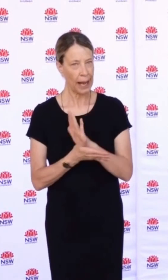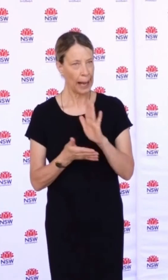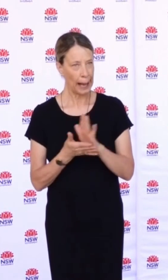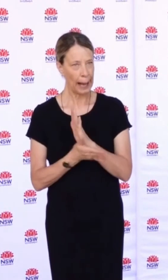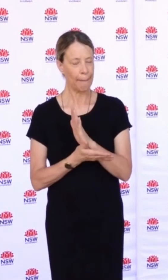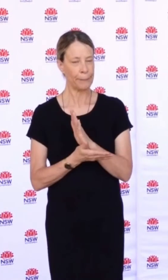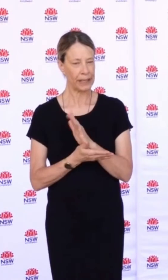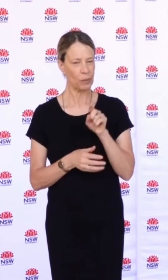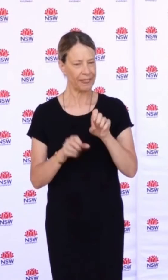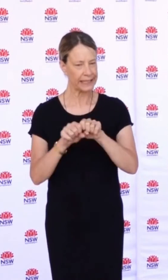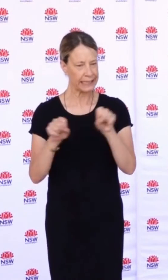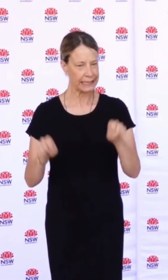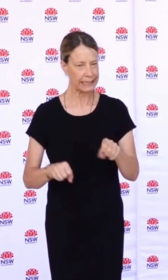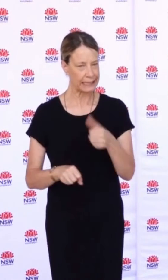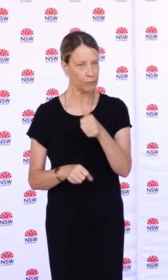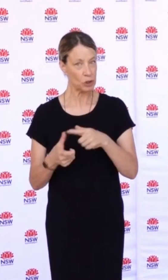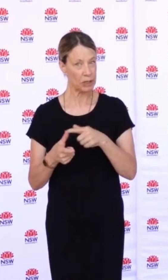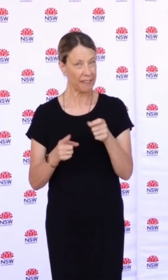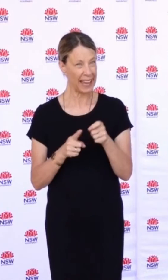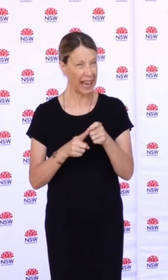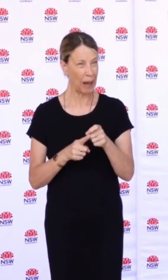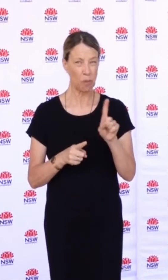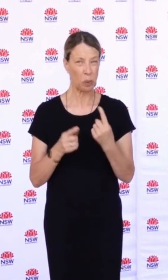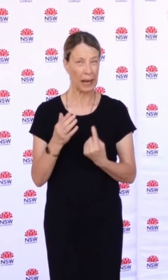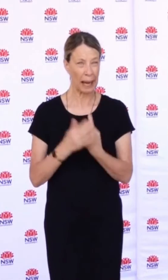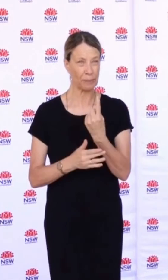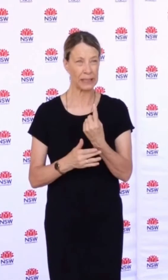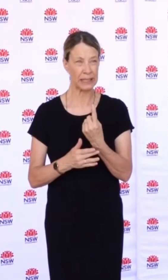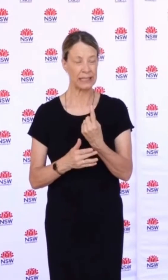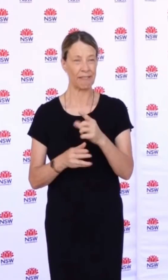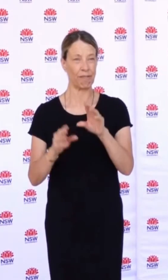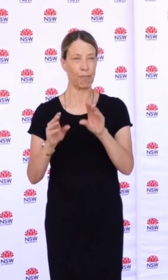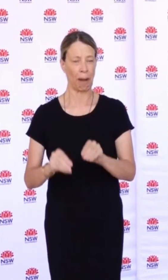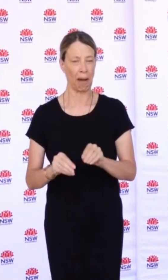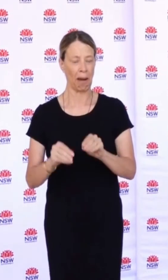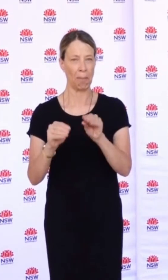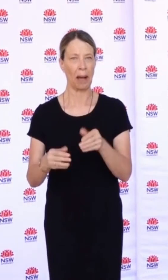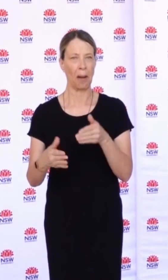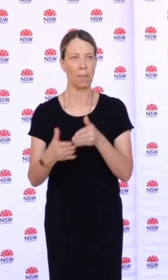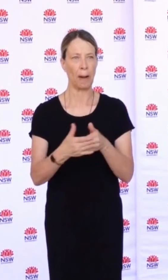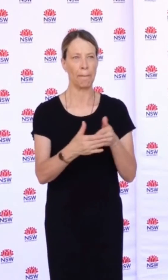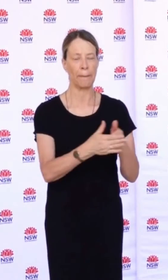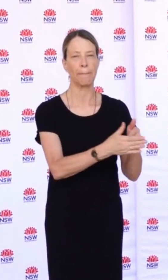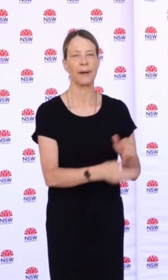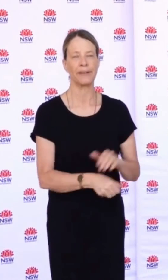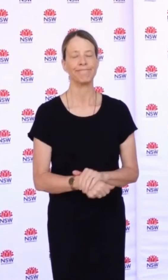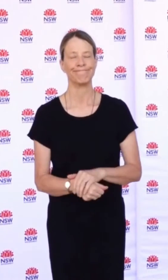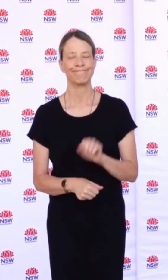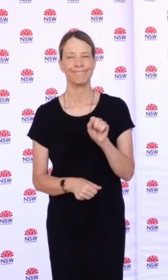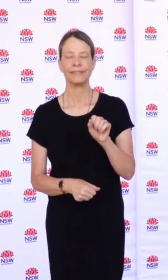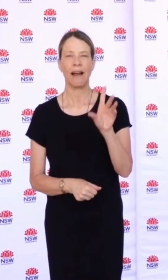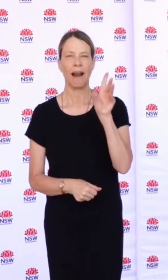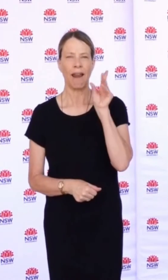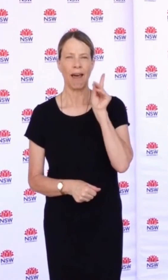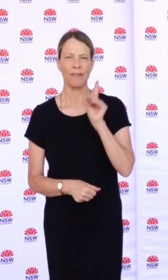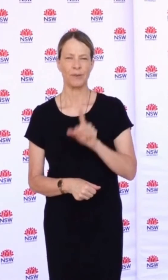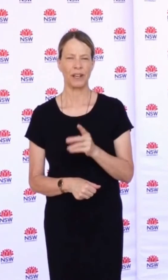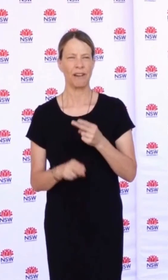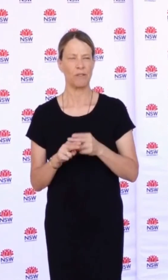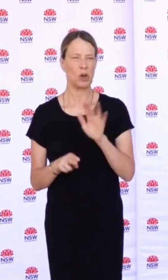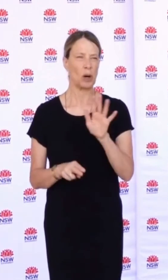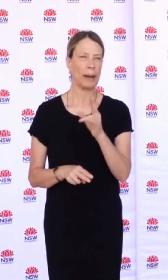say 5 million of those that are, shall we say, engaged. 3 million is a pretty good milestone,